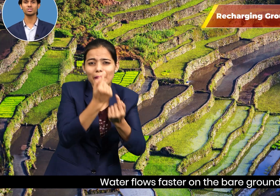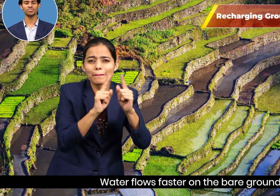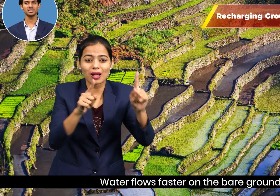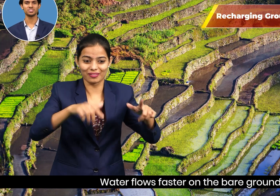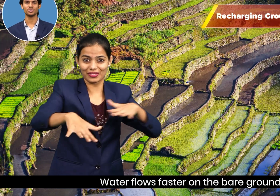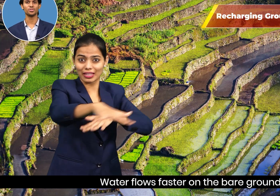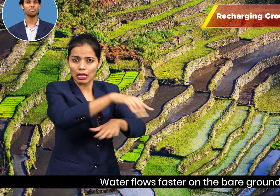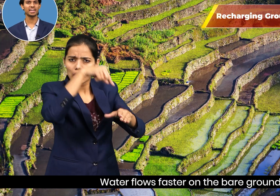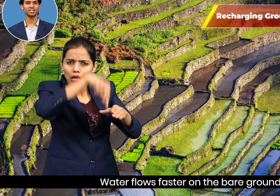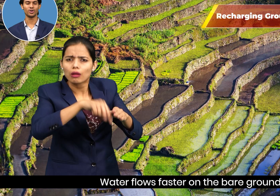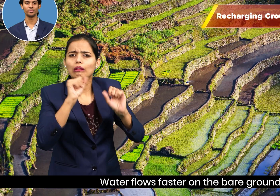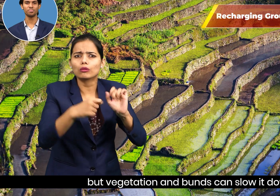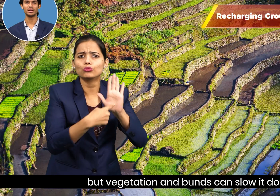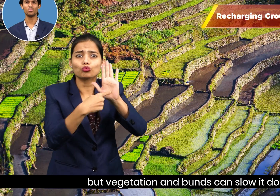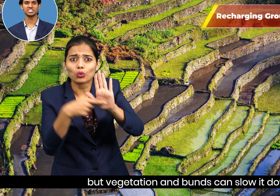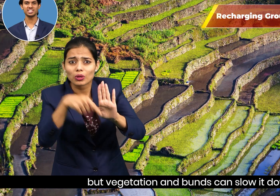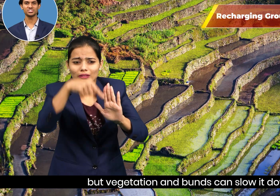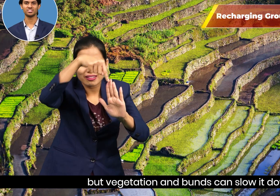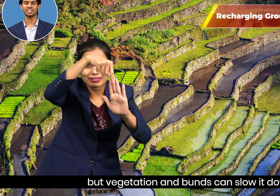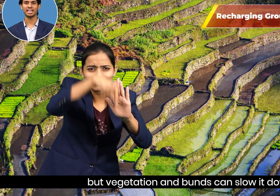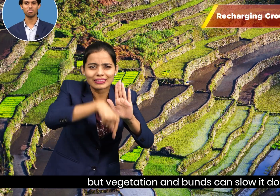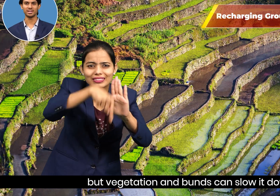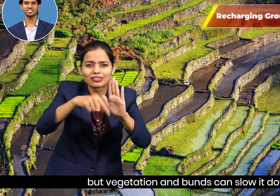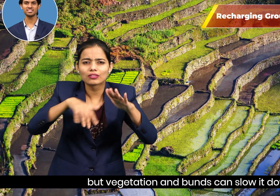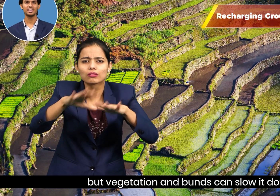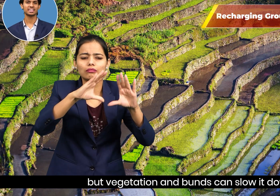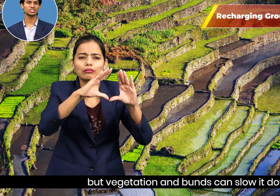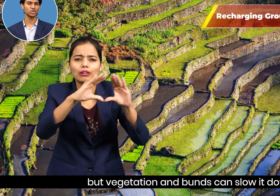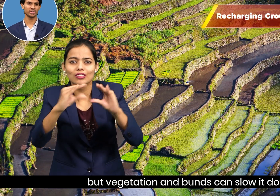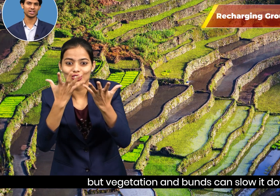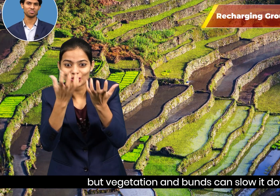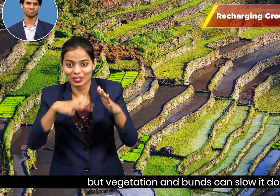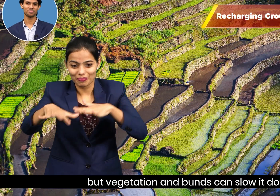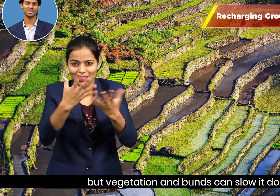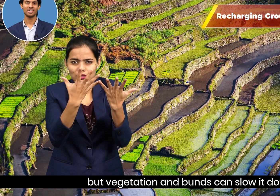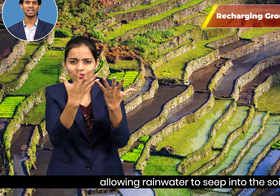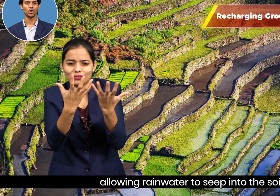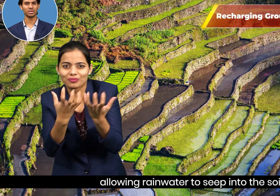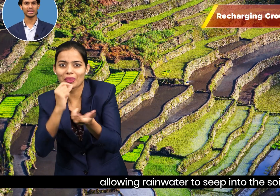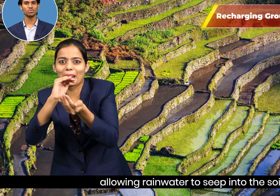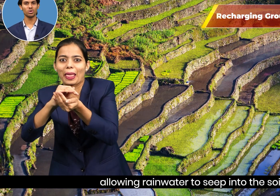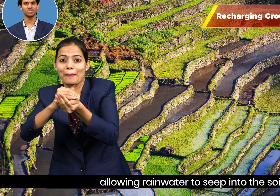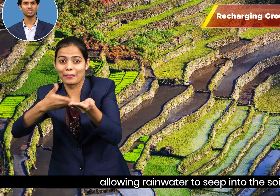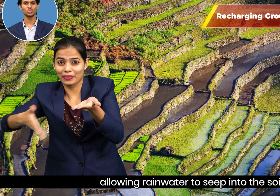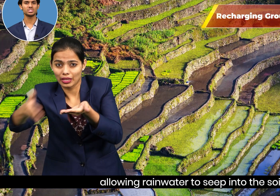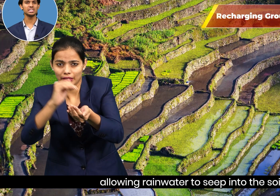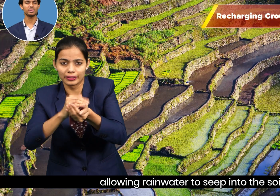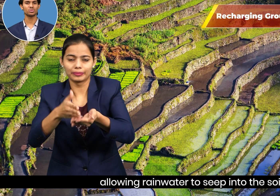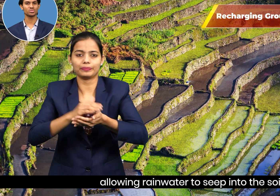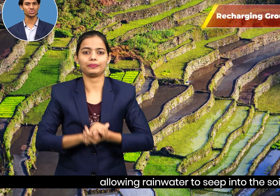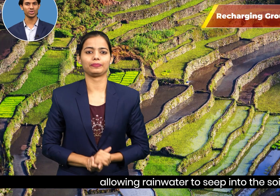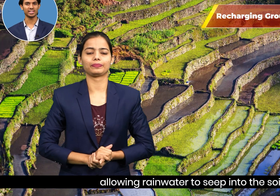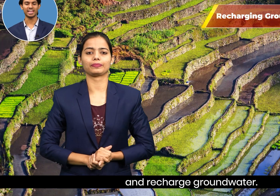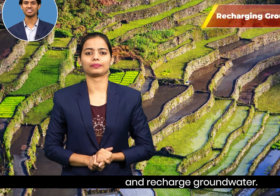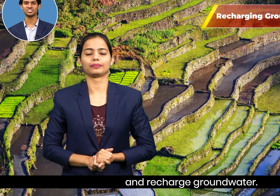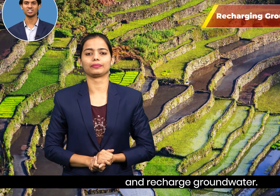Water flows faster on the bare ground, but vegetation and buns can slow it down, allowing rainwater to seep into